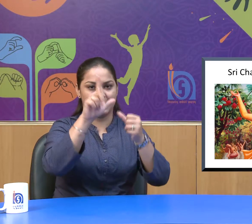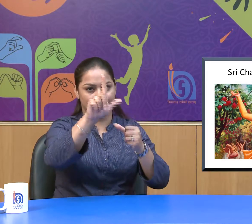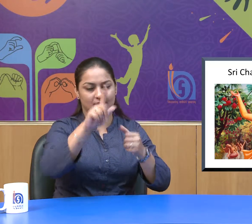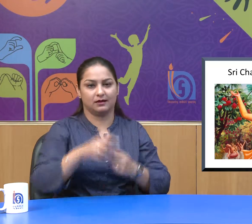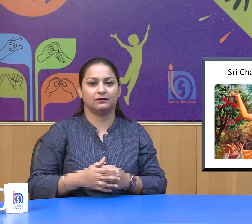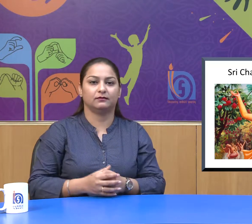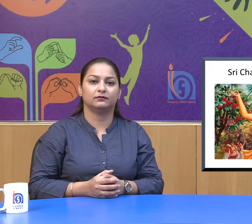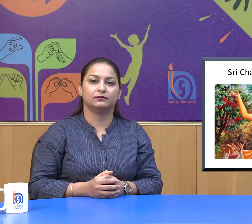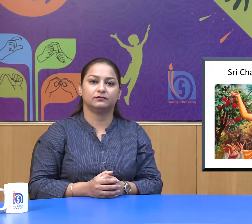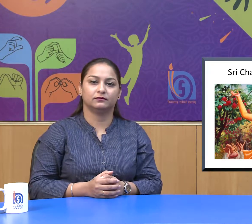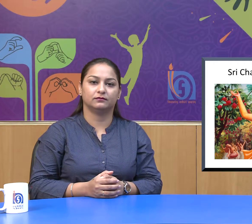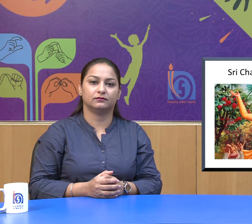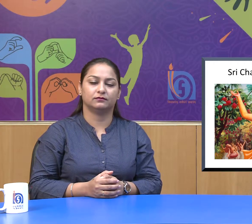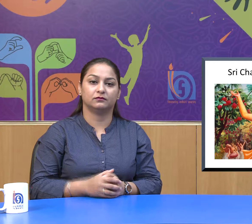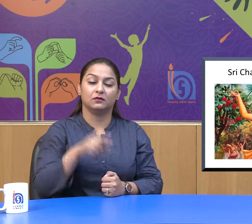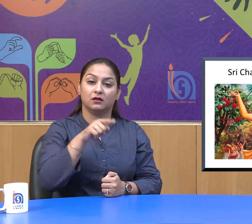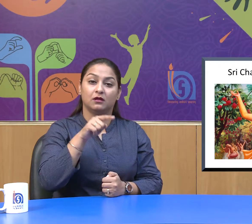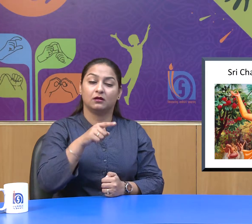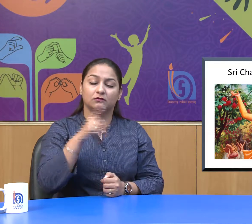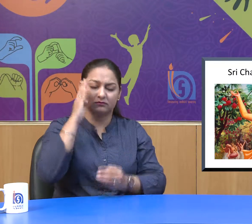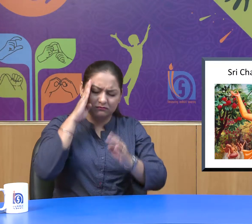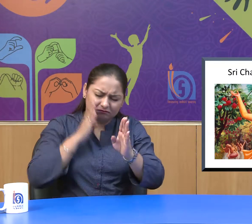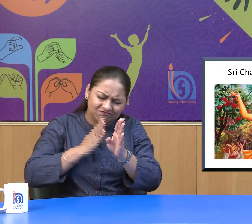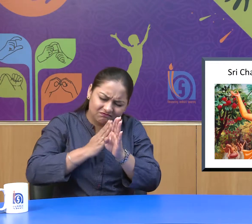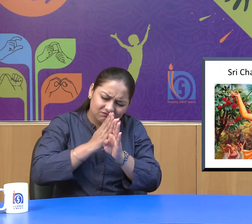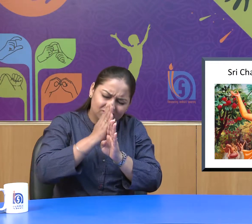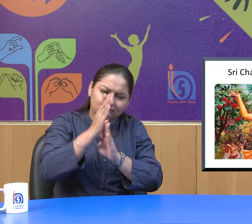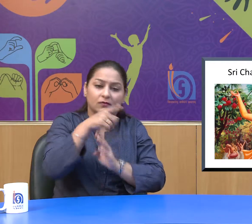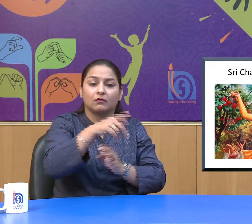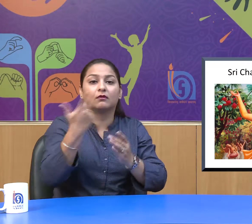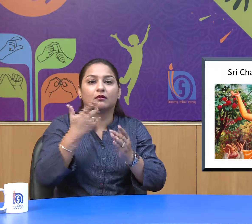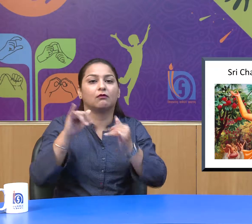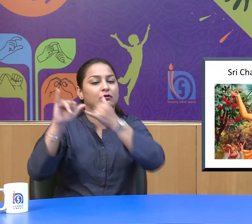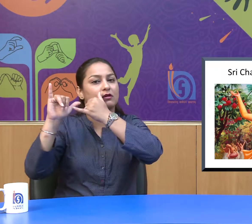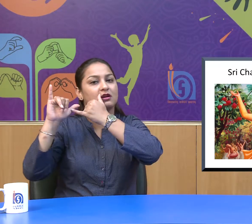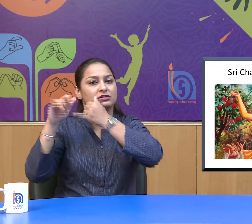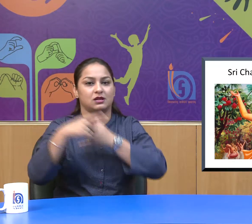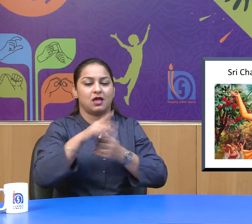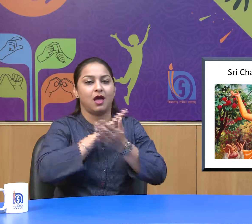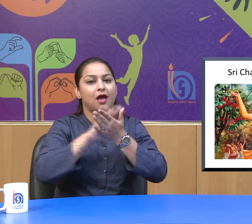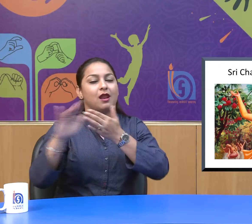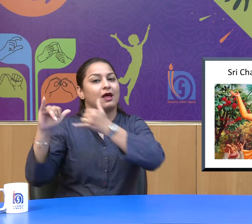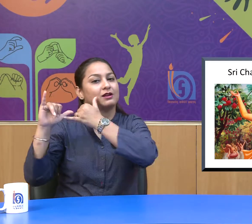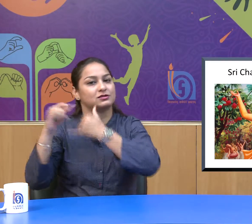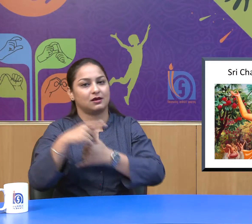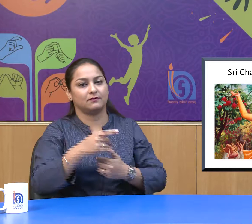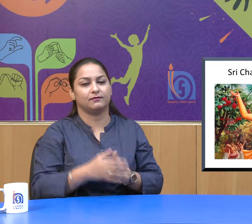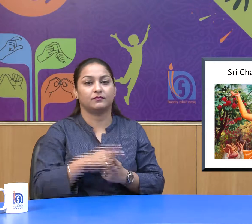He was a devotee of Lord Krishna. Though he was a Brahman,